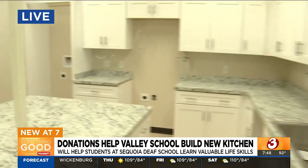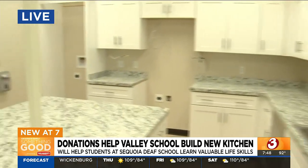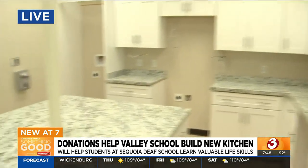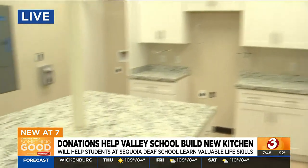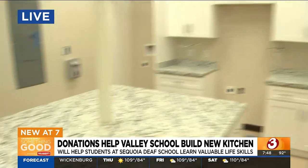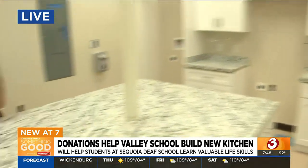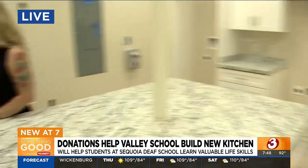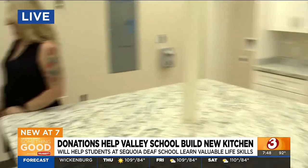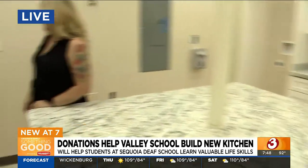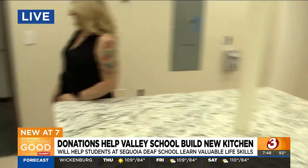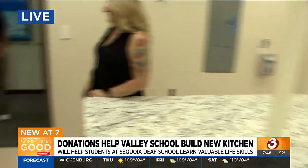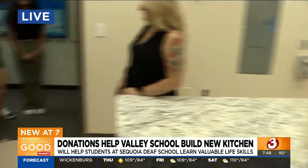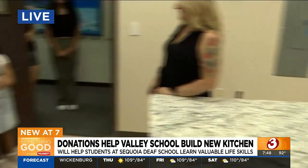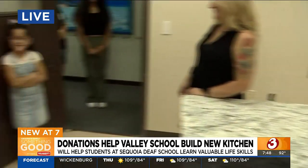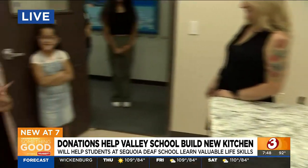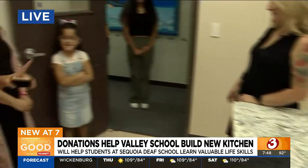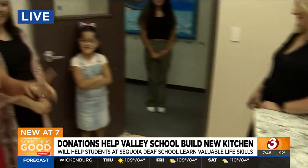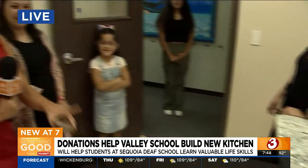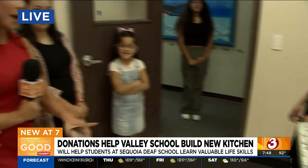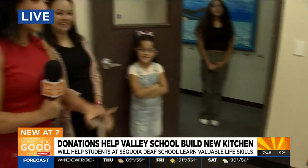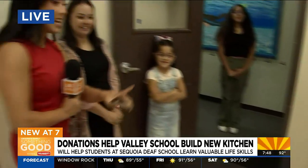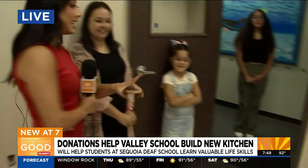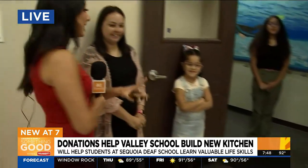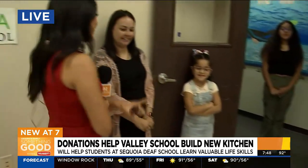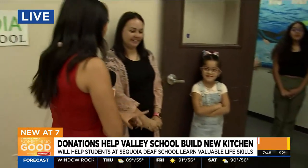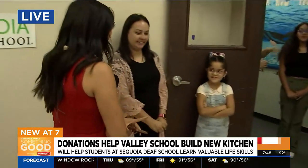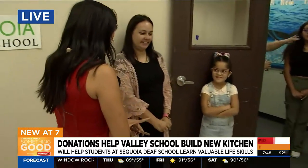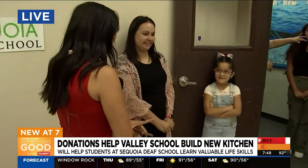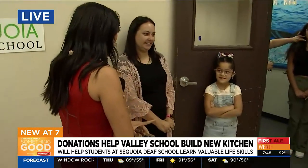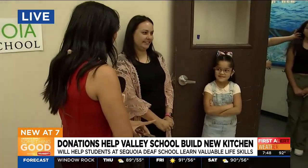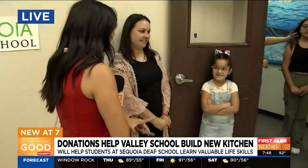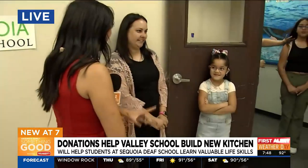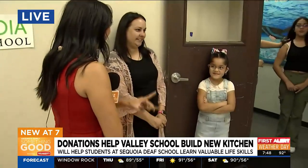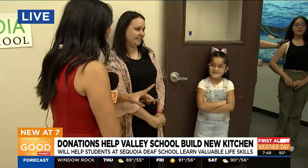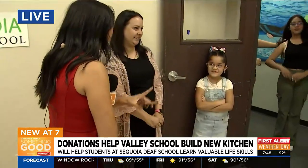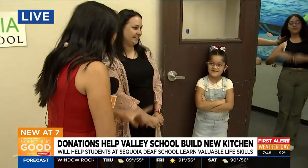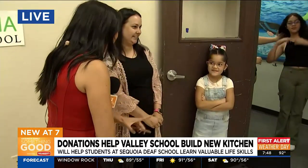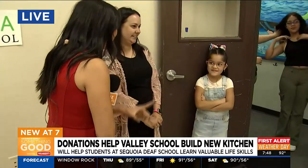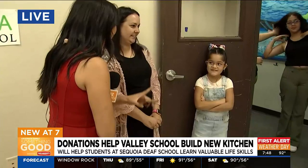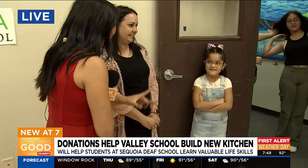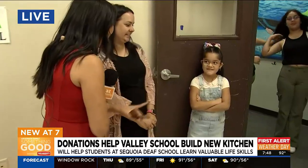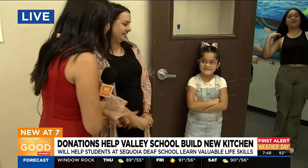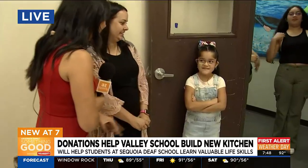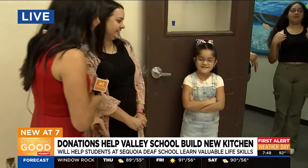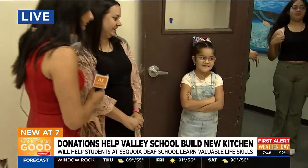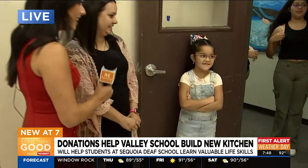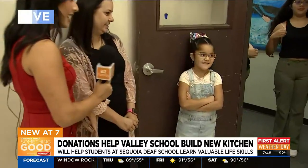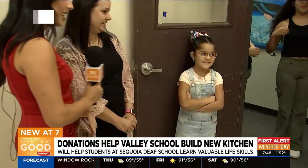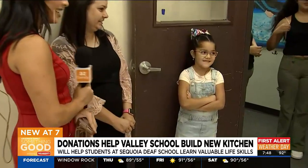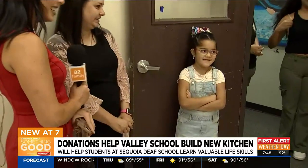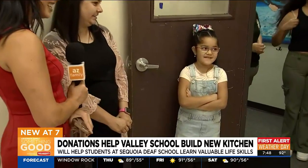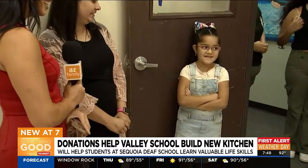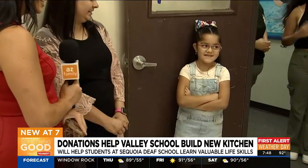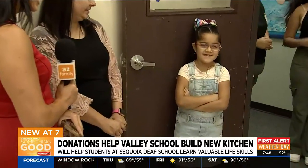Okay, Alicia, I want to ask you one question. How excited are you to use this kitchen?